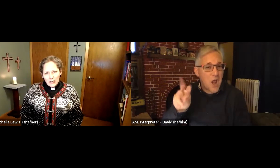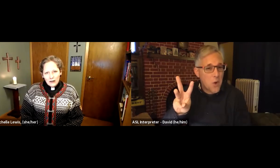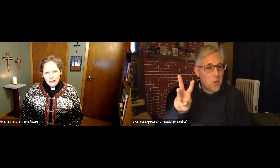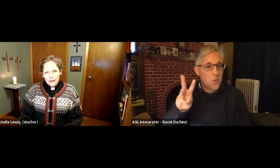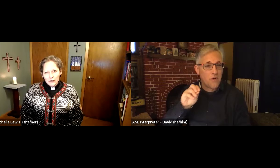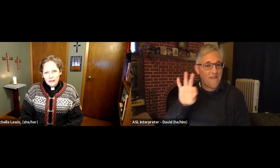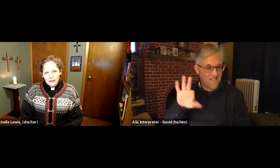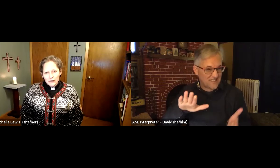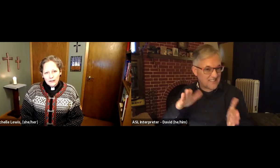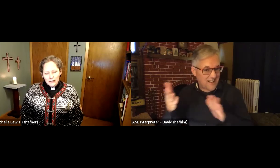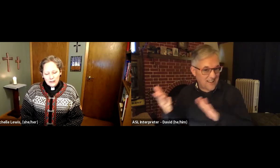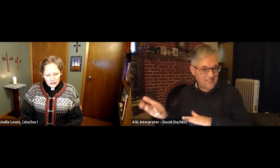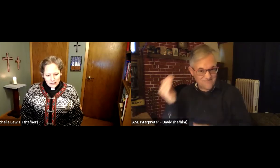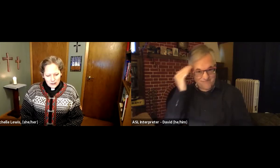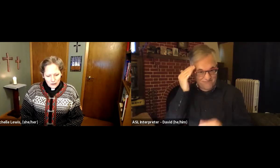scared,